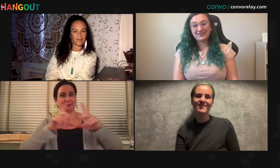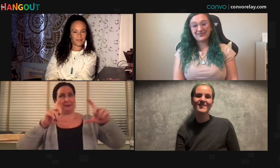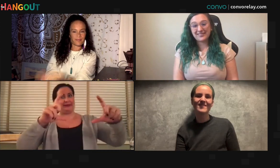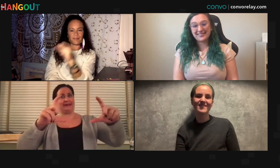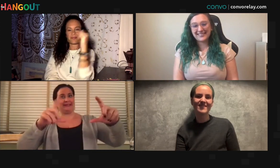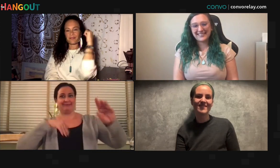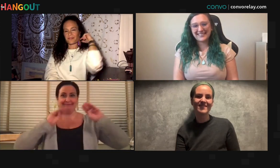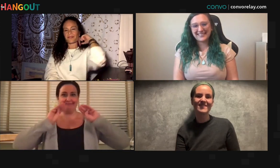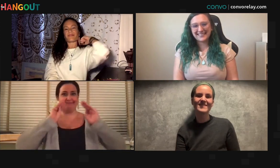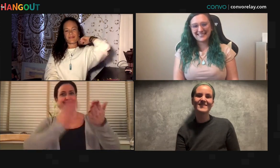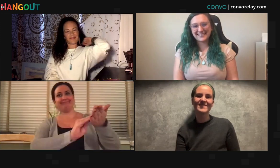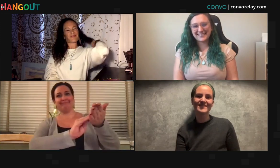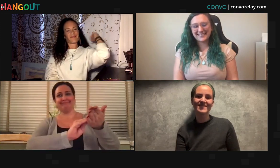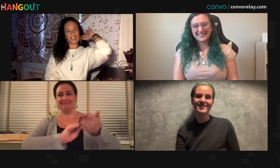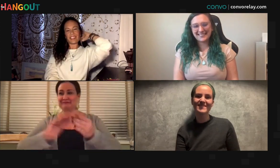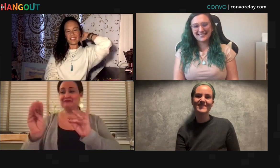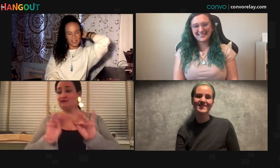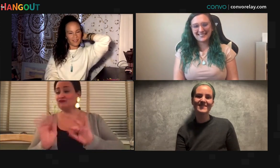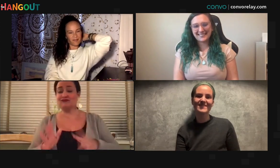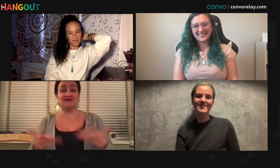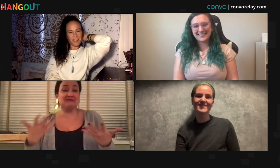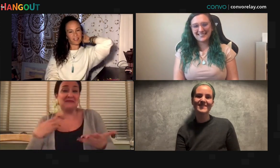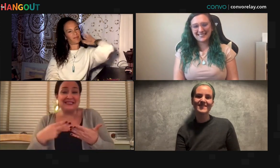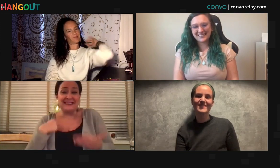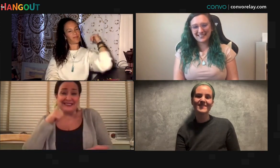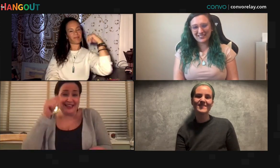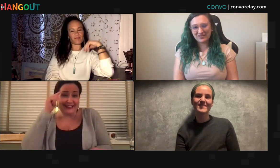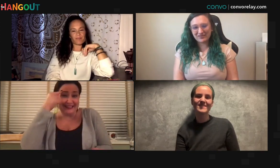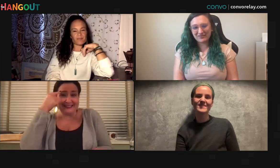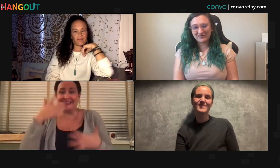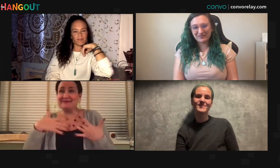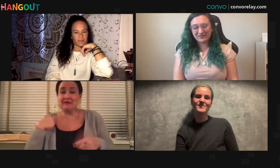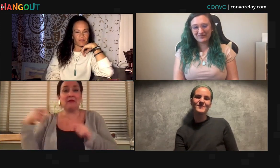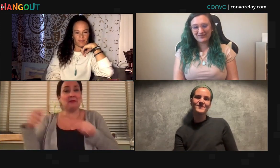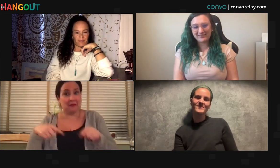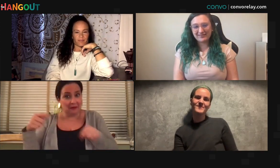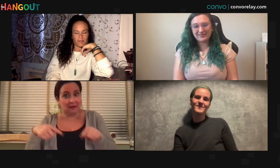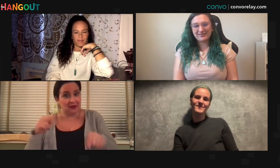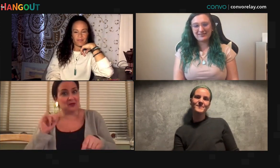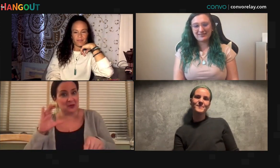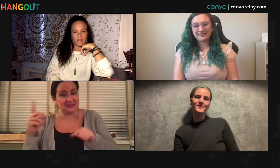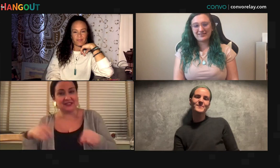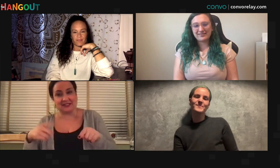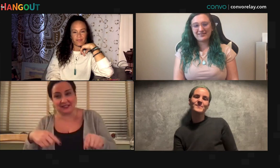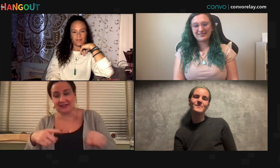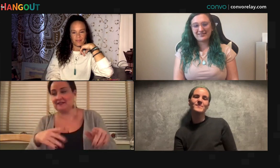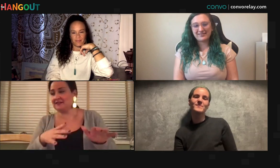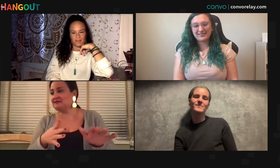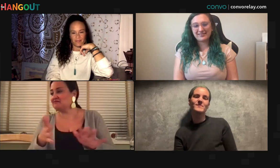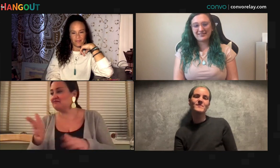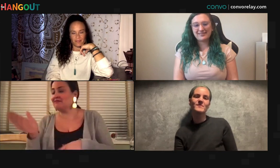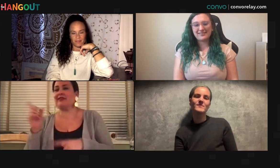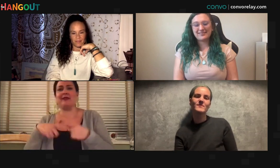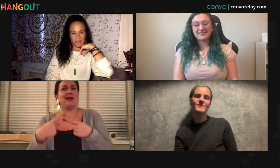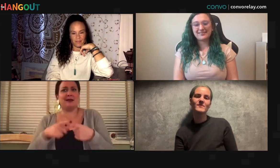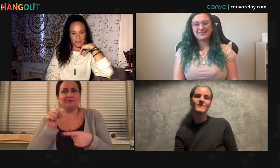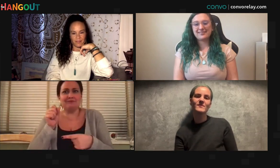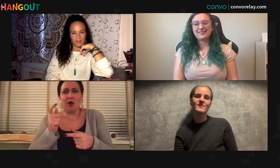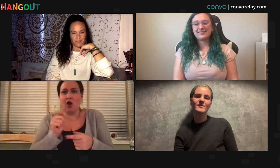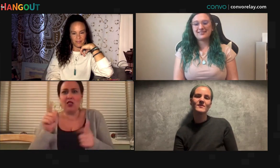and I put a large New York City picture in the middle of it and didn't even think about it. I come and visit New